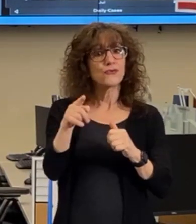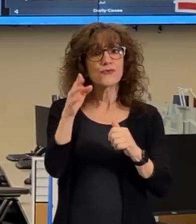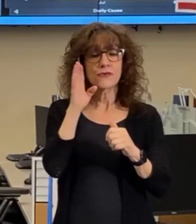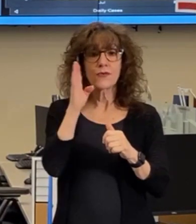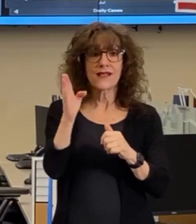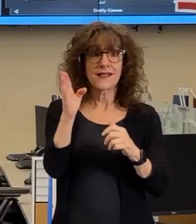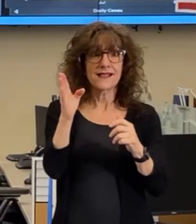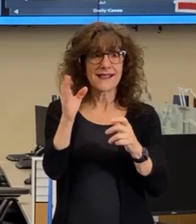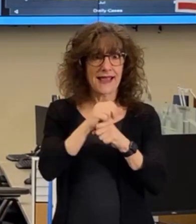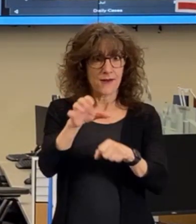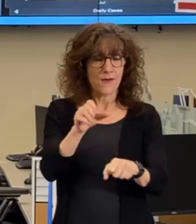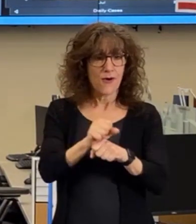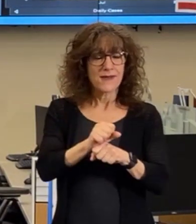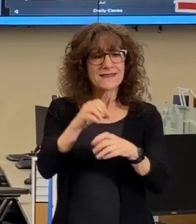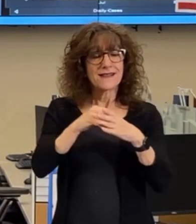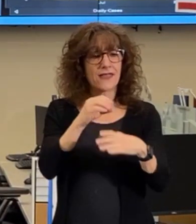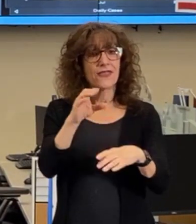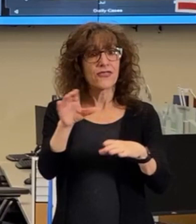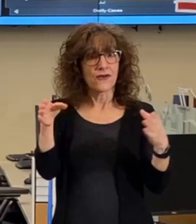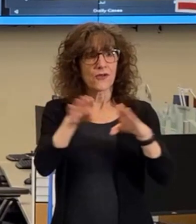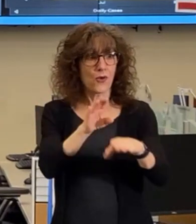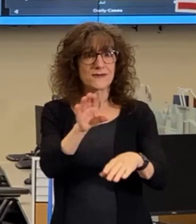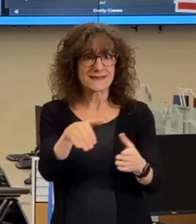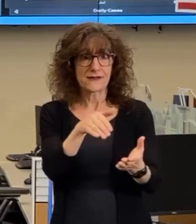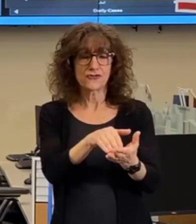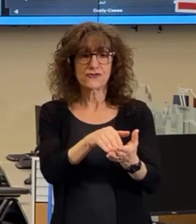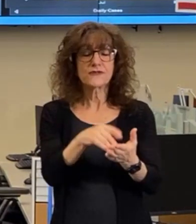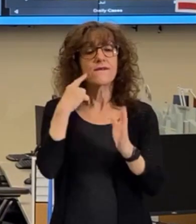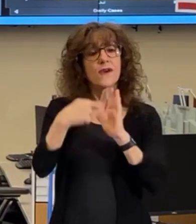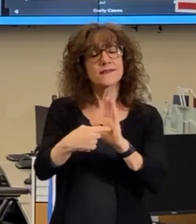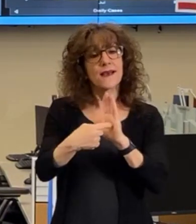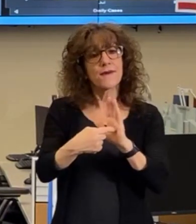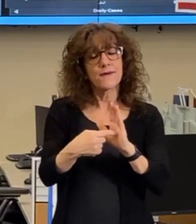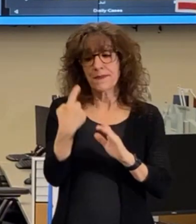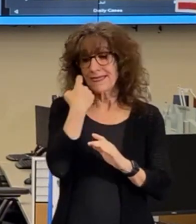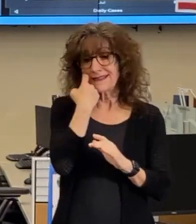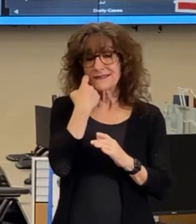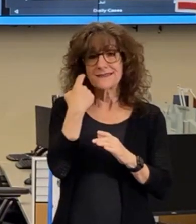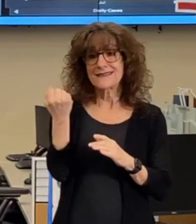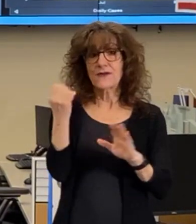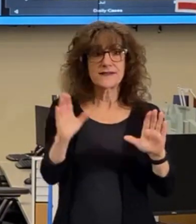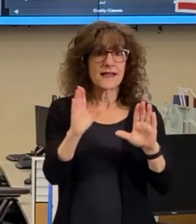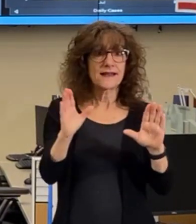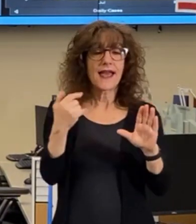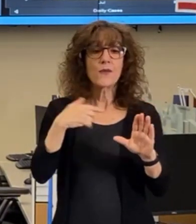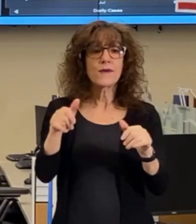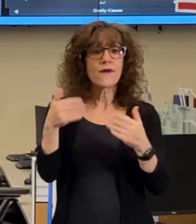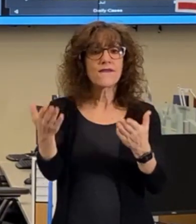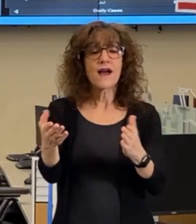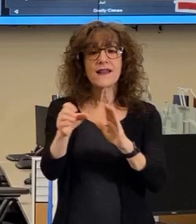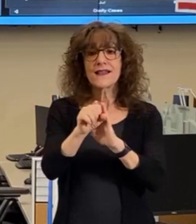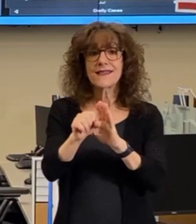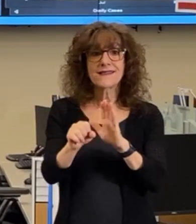the closed appointments that the state is coordinating with us. For example, this past weekend, we provided the